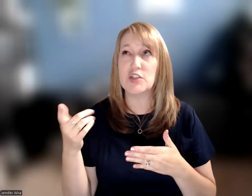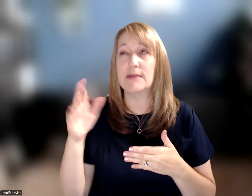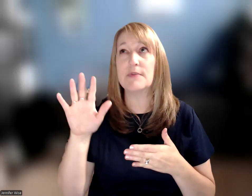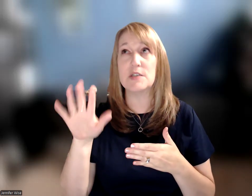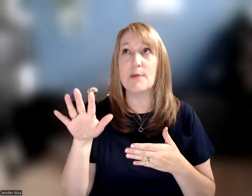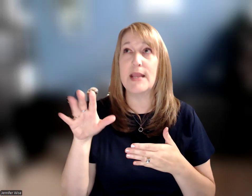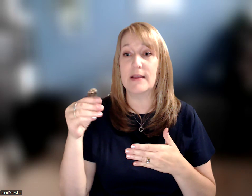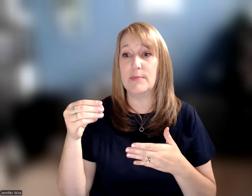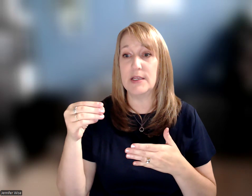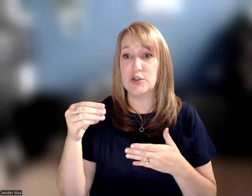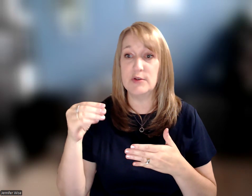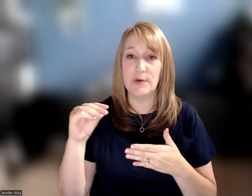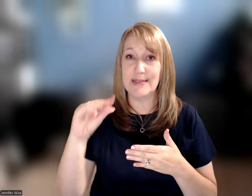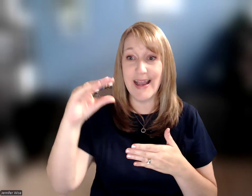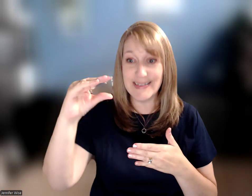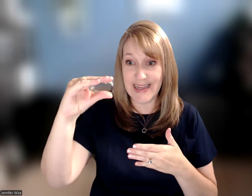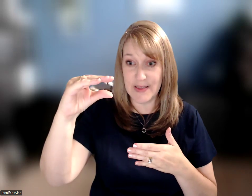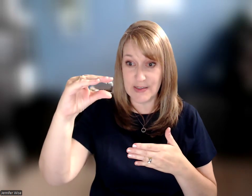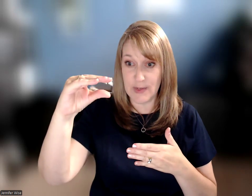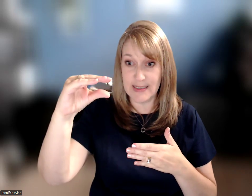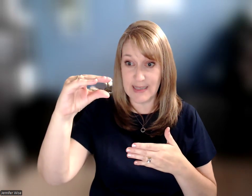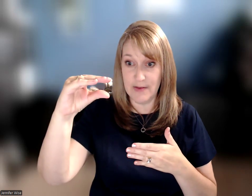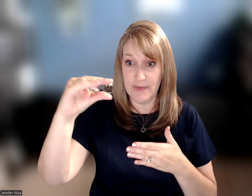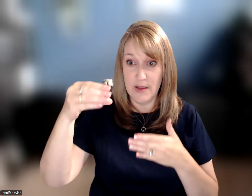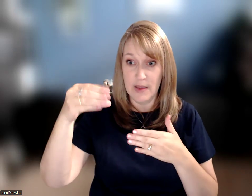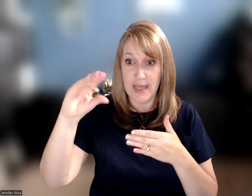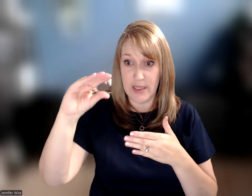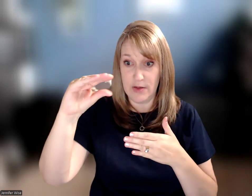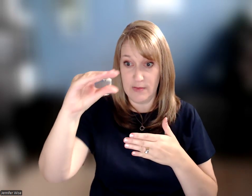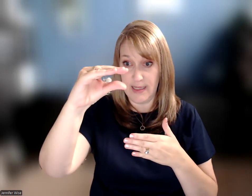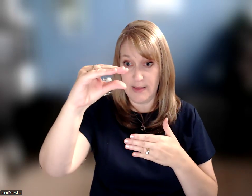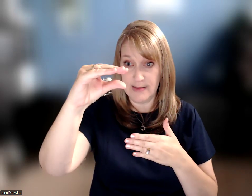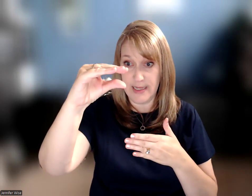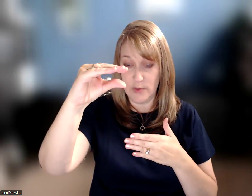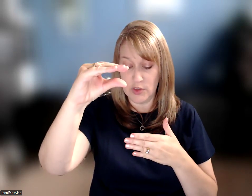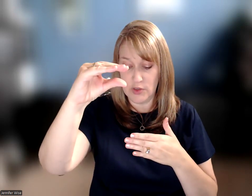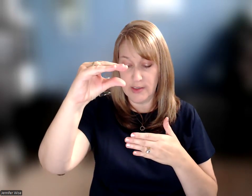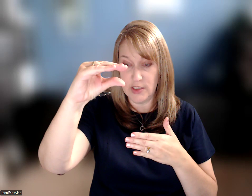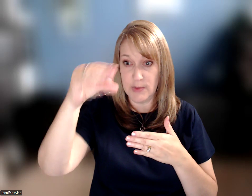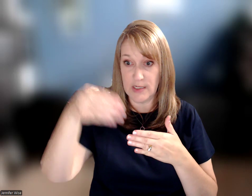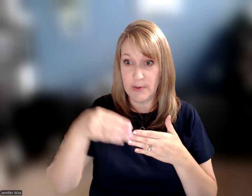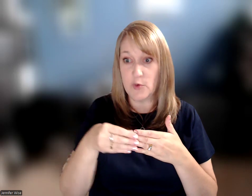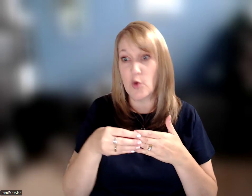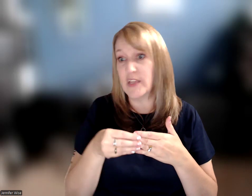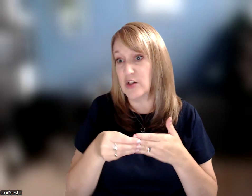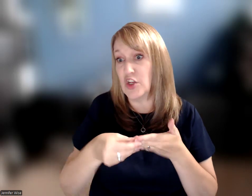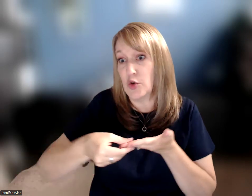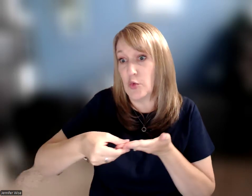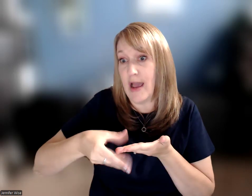actually, the dominant hand can be two different ways. I sign it this way. It's kind of like that sandwich handshake that we talked about before, only you grab